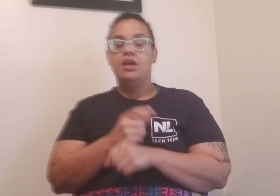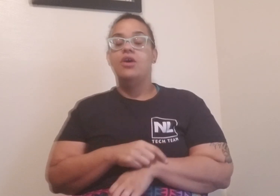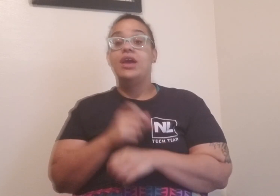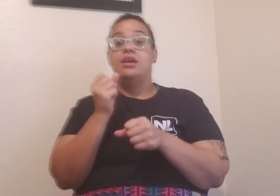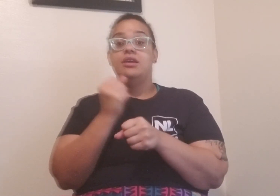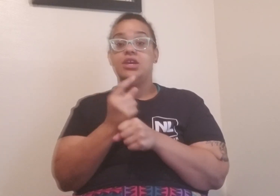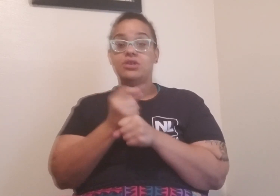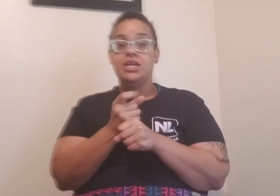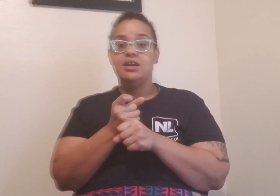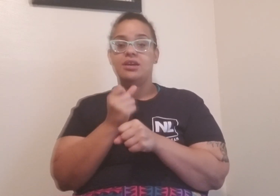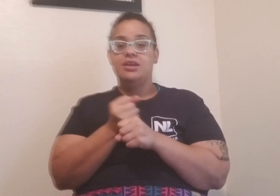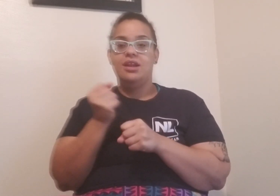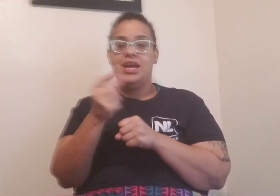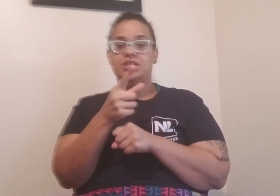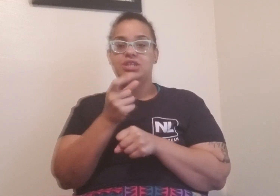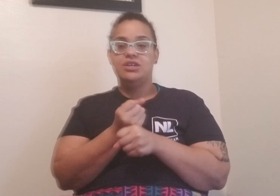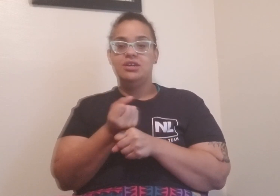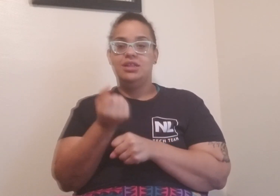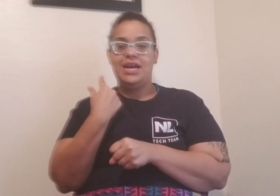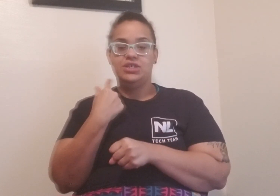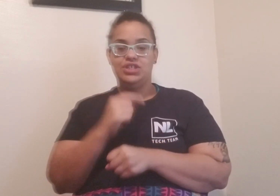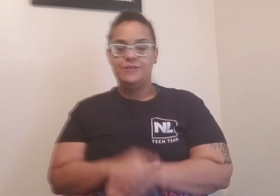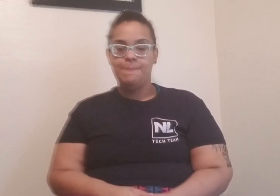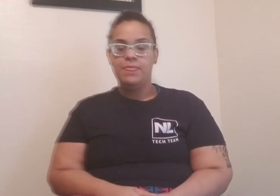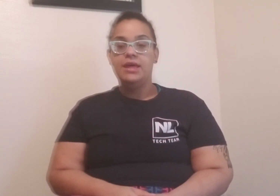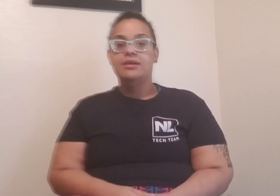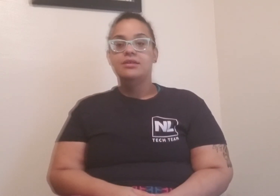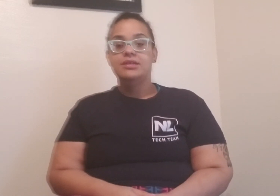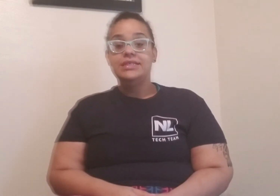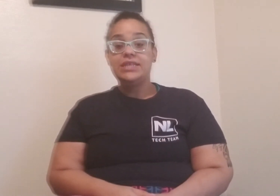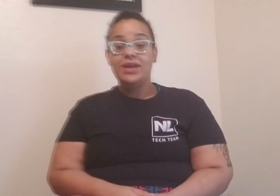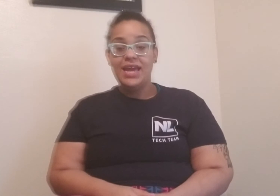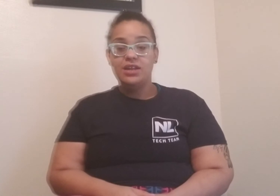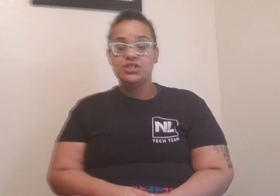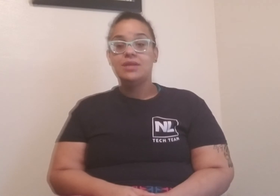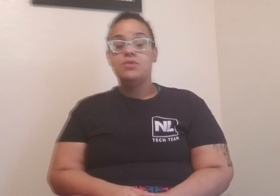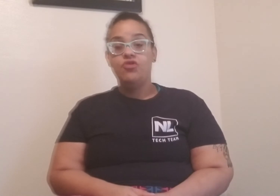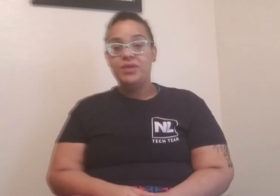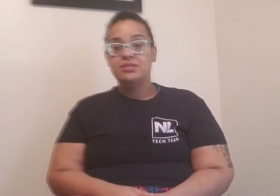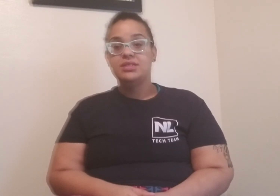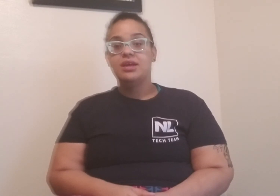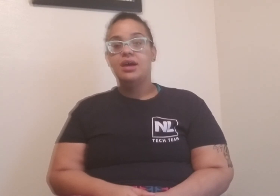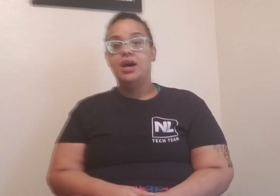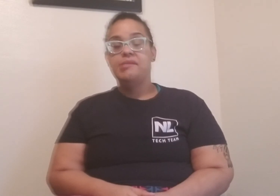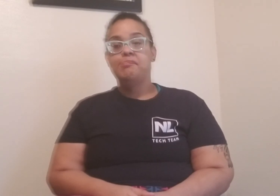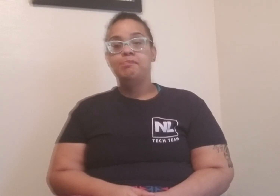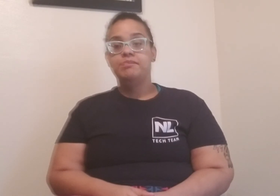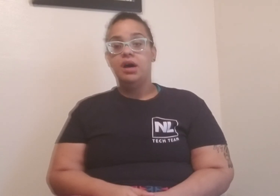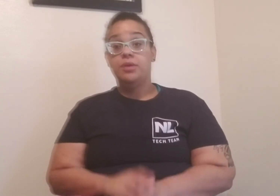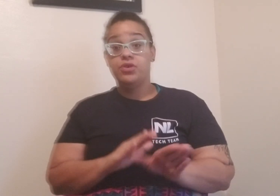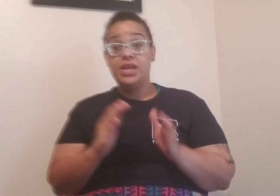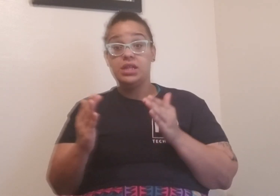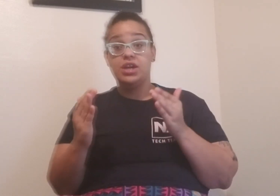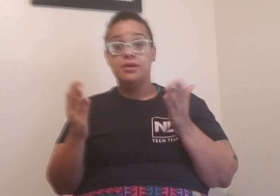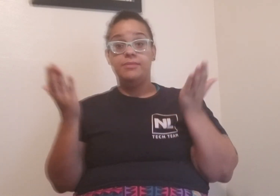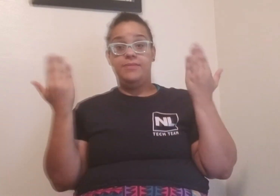okay, yearly, next year, last year. So again, just the movements are pretty clear,